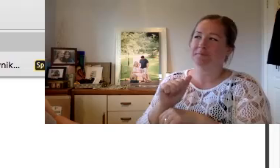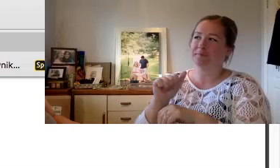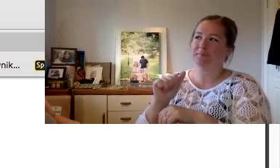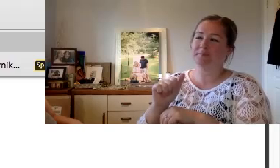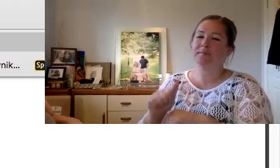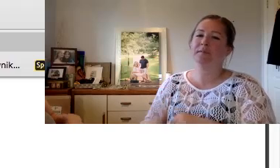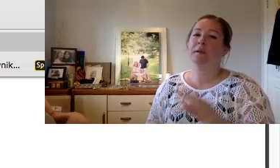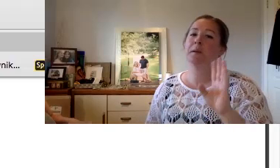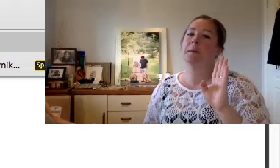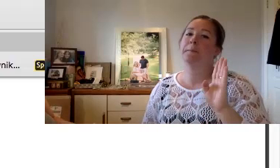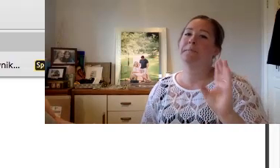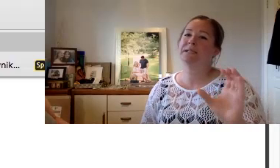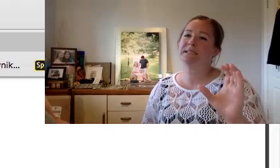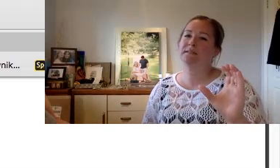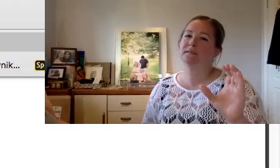but that's a sign for Alberta.